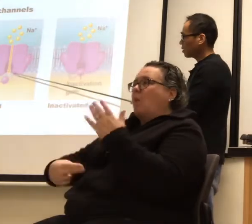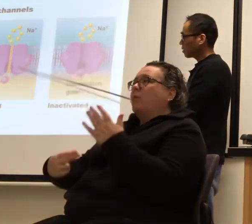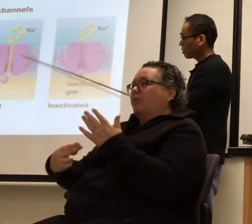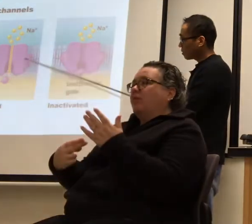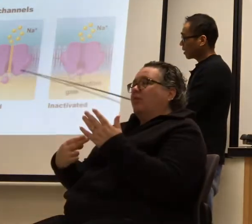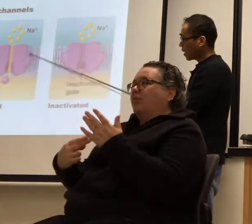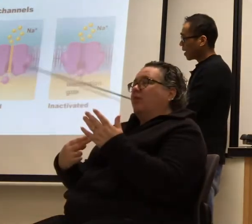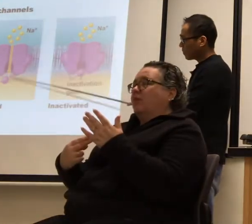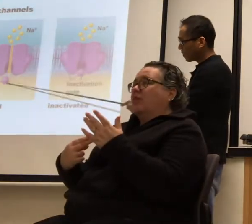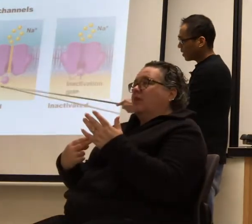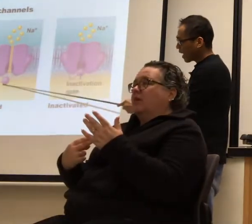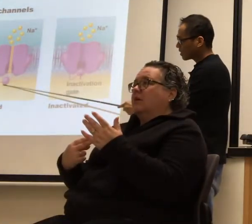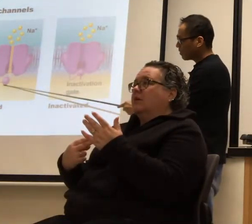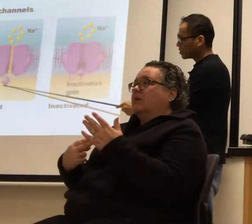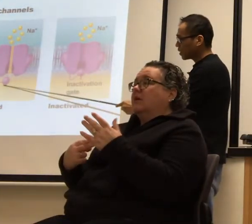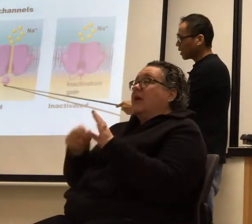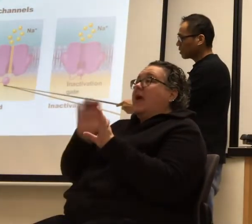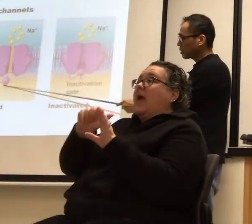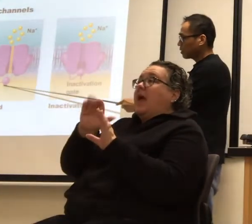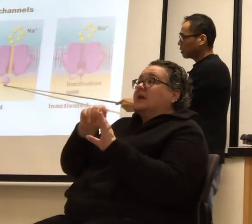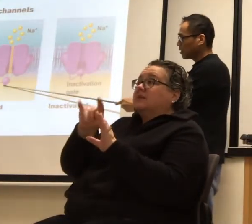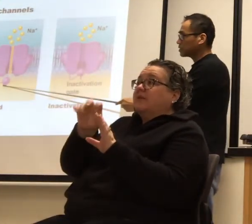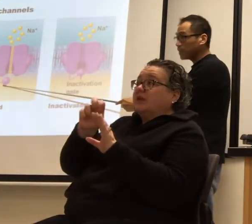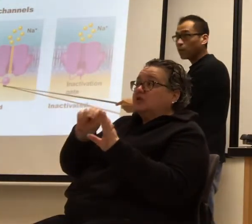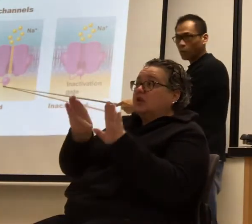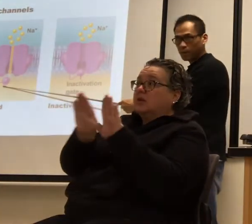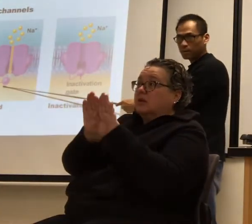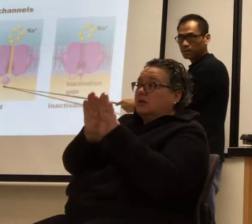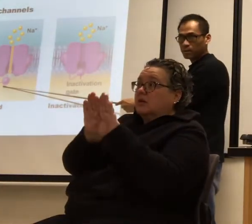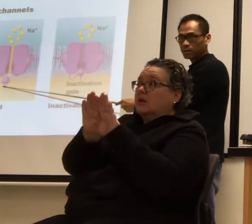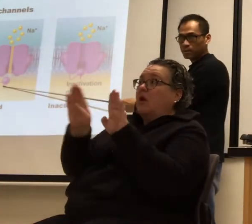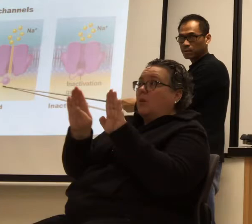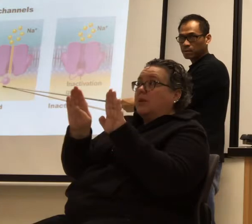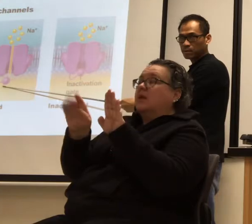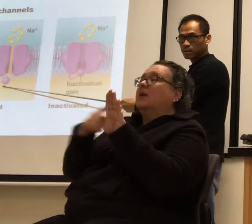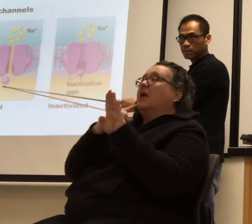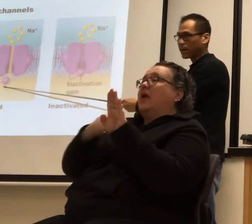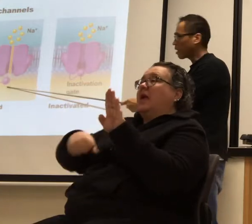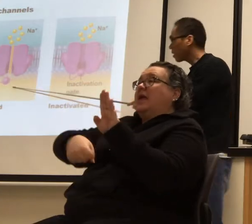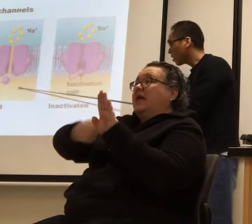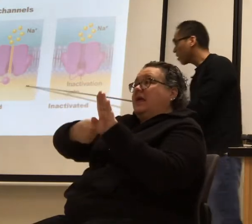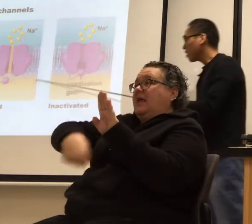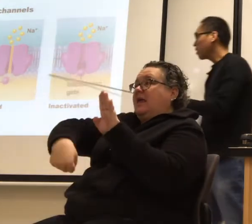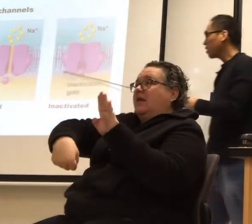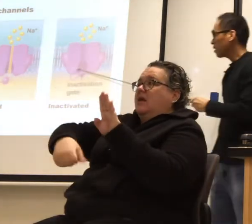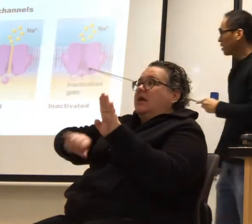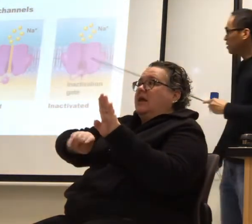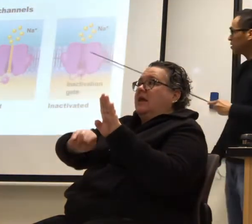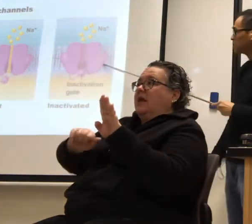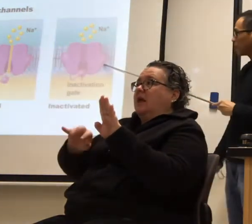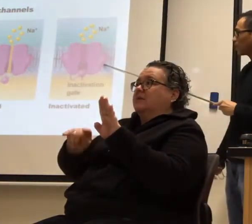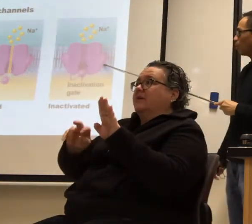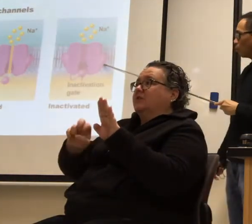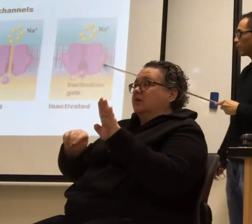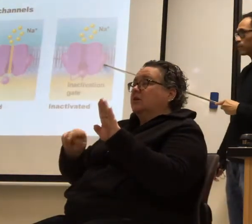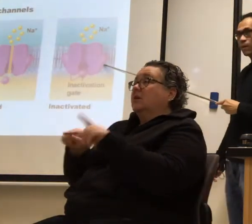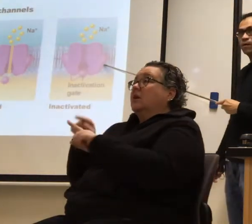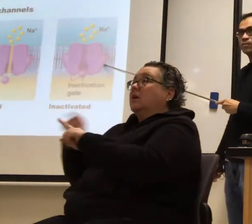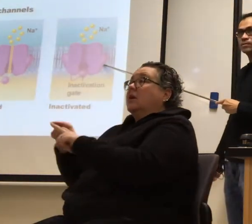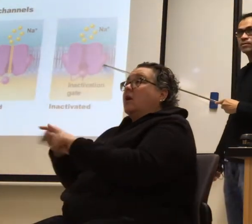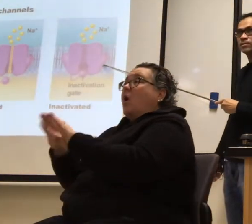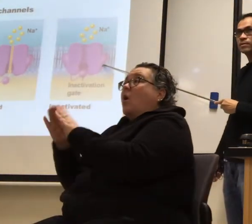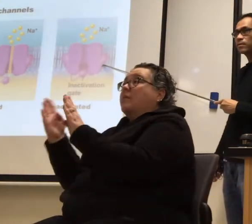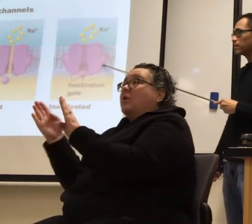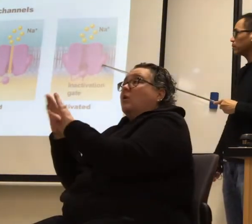open, and the inactivation gate is still open. Okay. Is this channel open